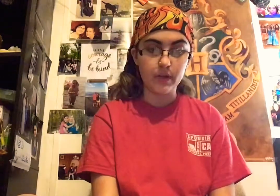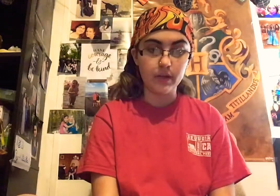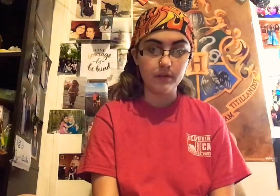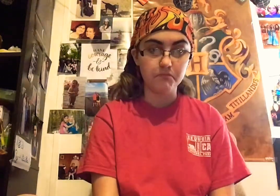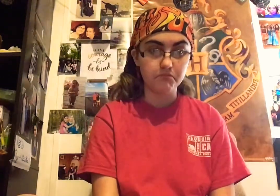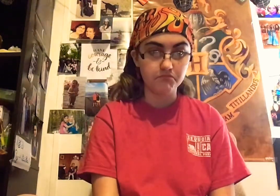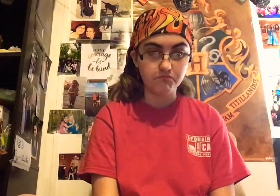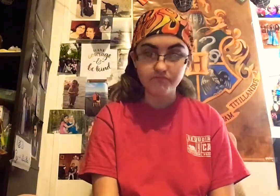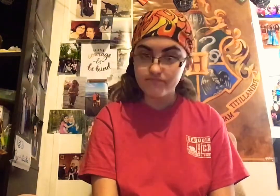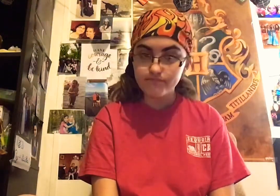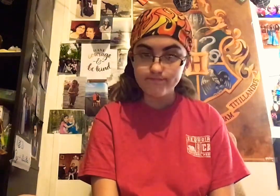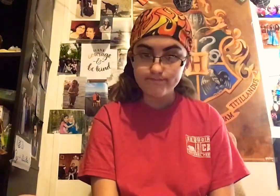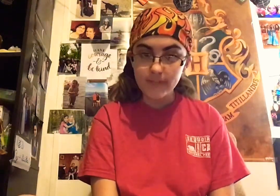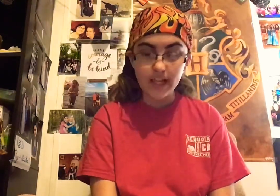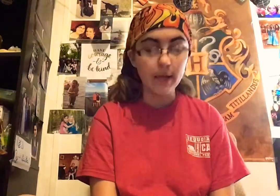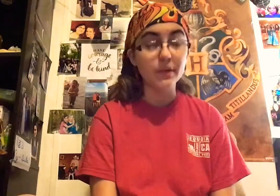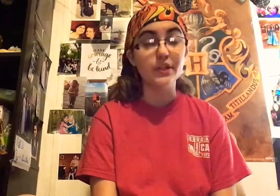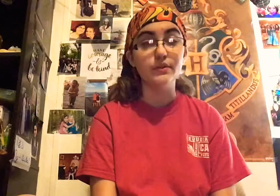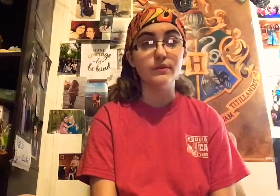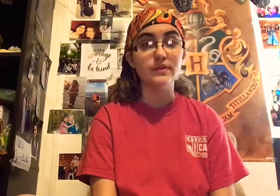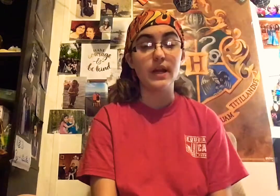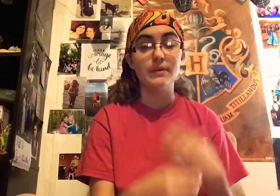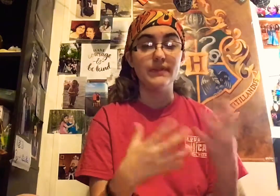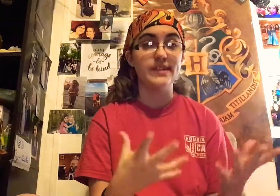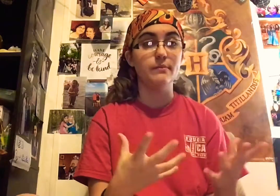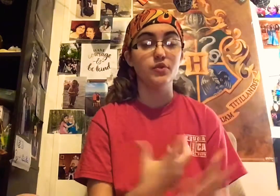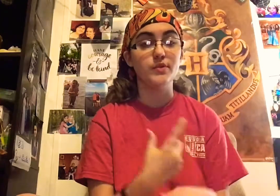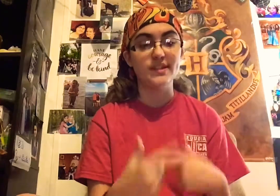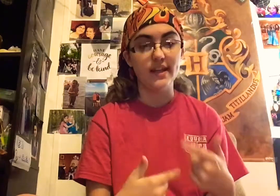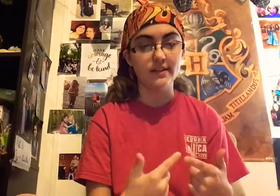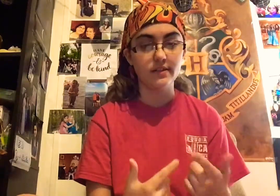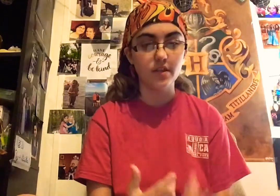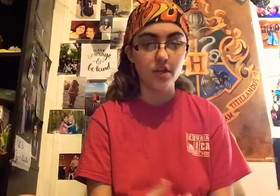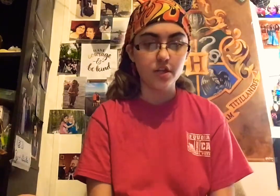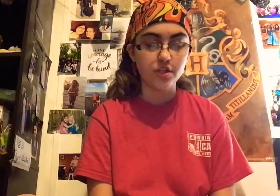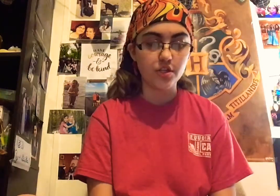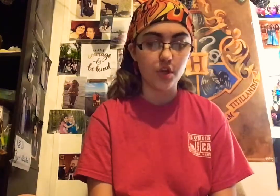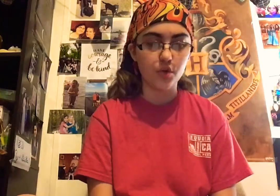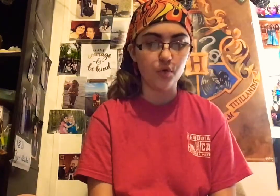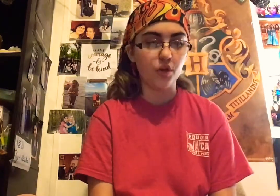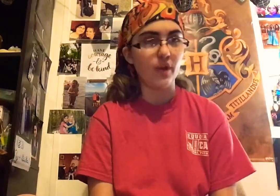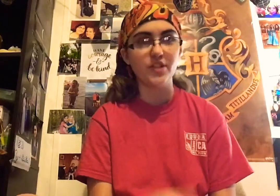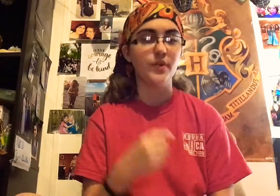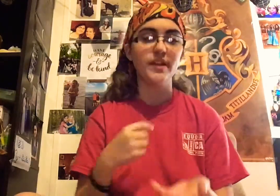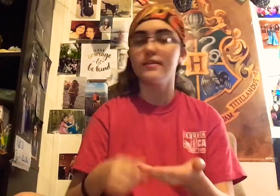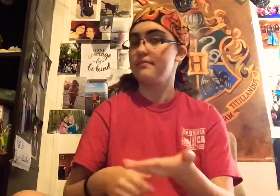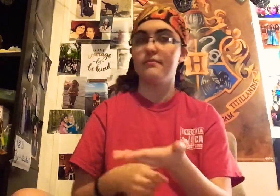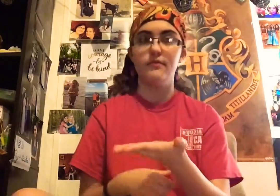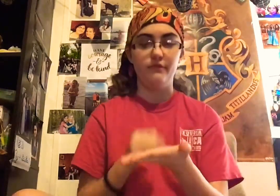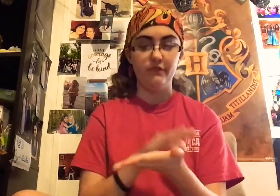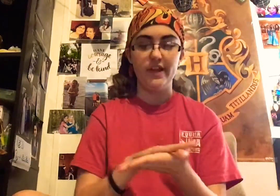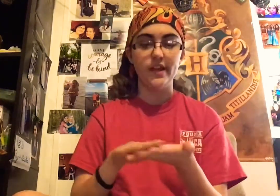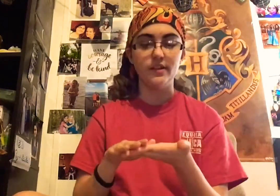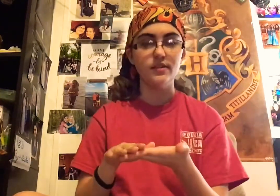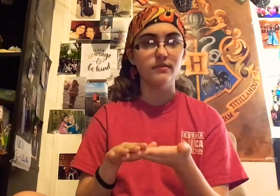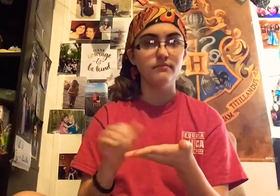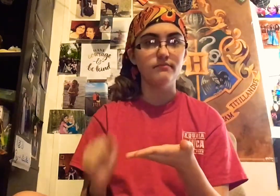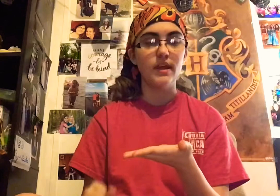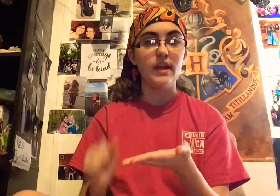then I'm going to use a couple of examples with the signs. So, graduate, flat hand,